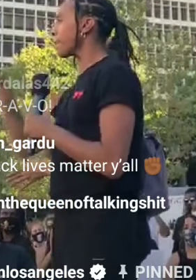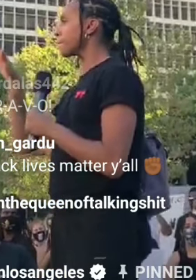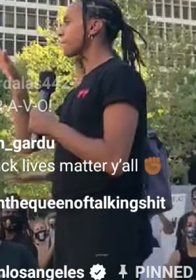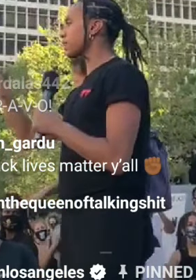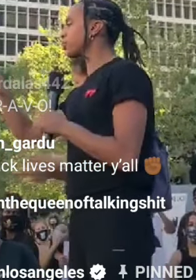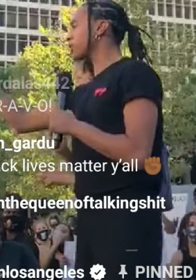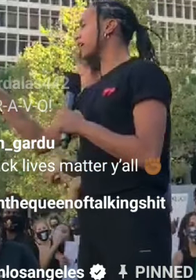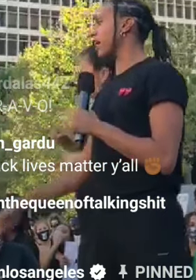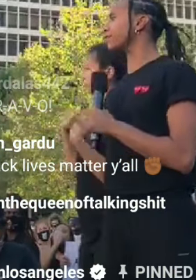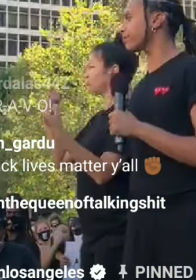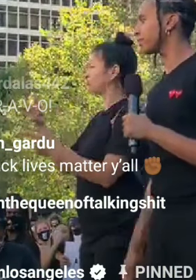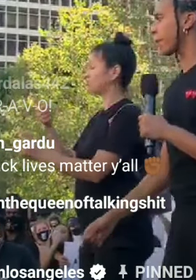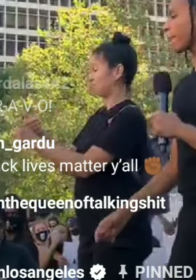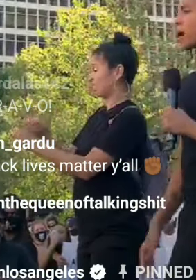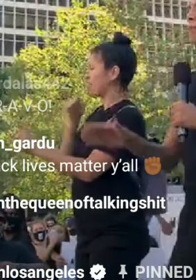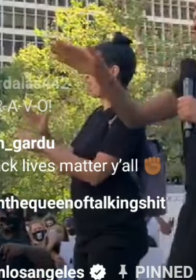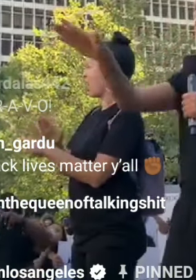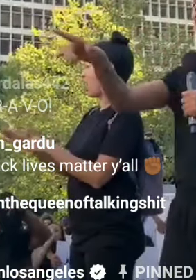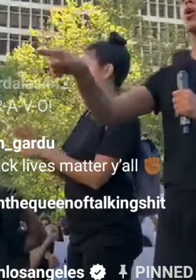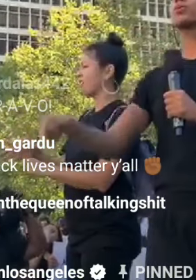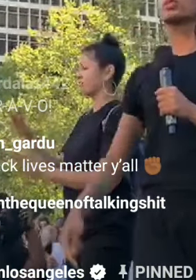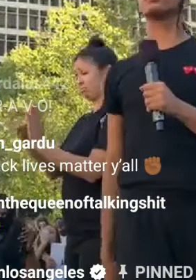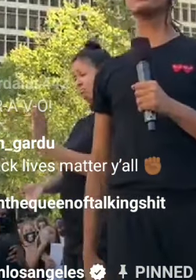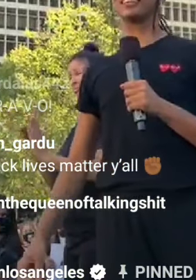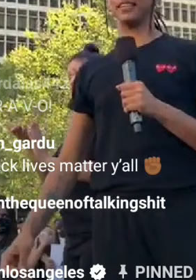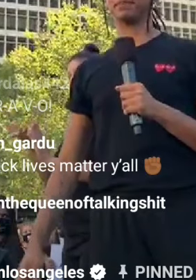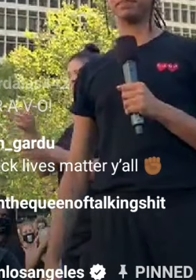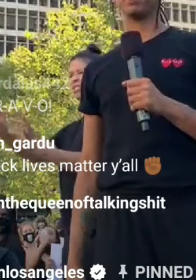On the way to revolution.